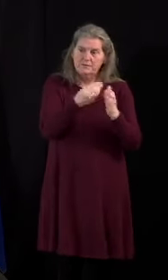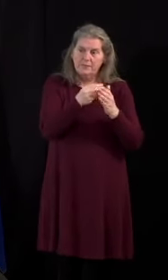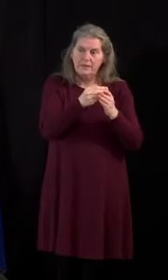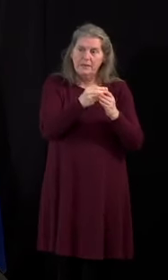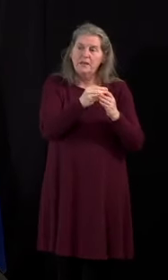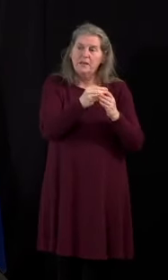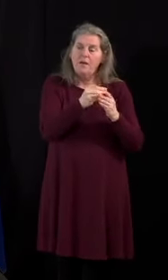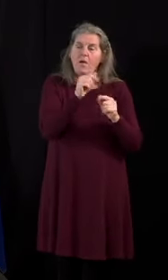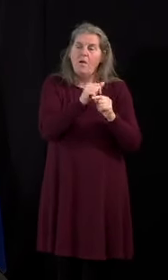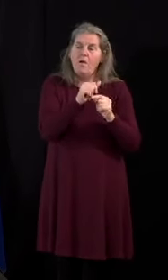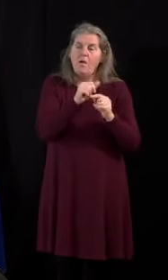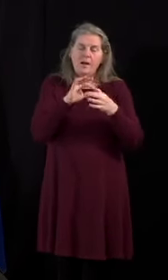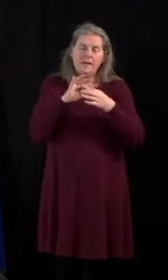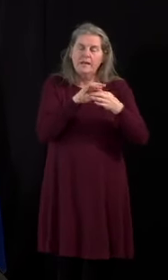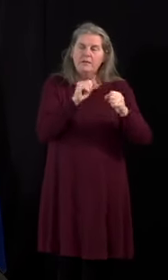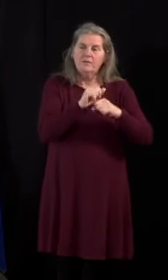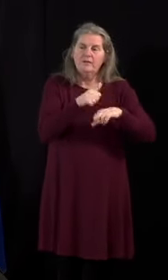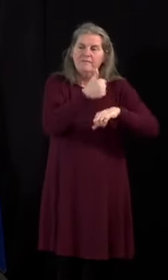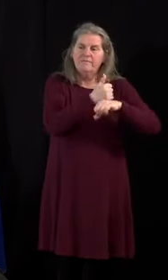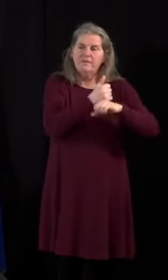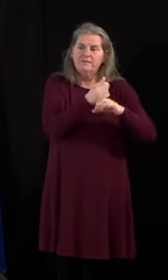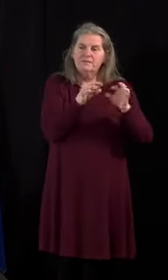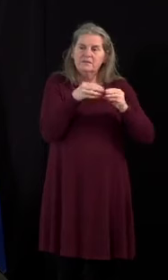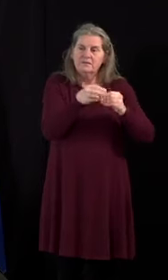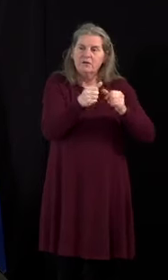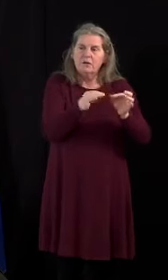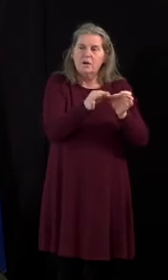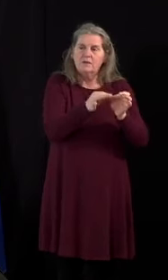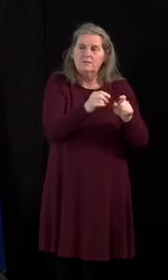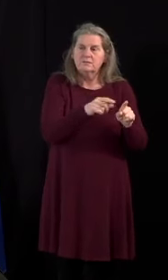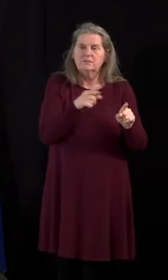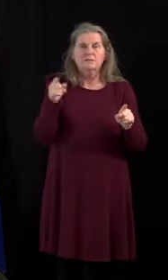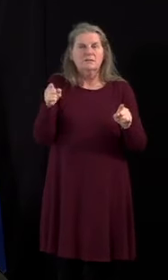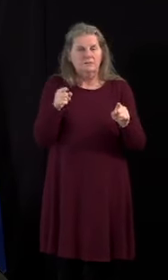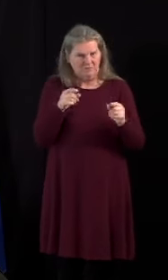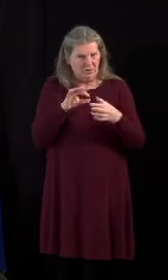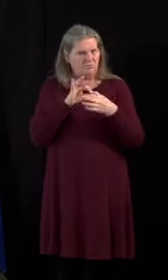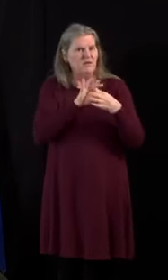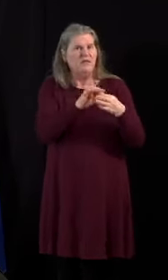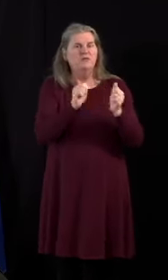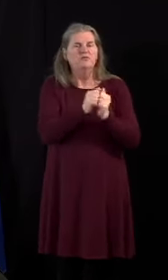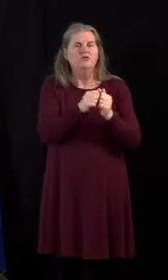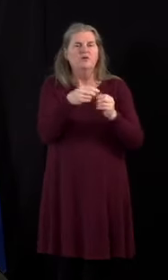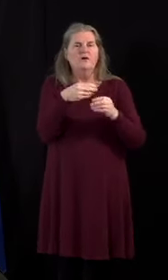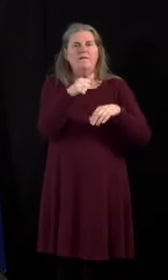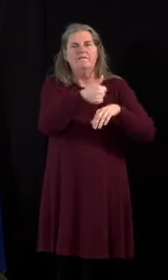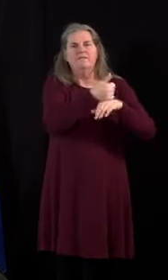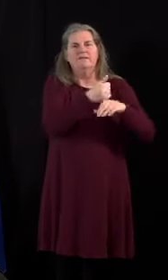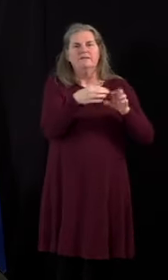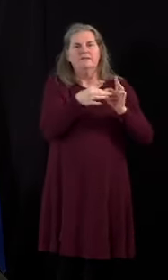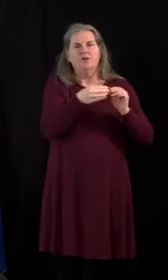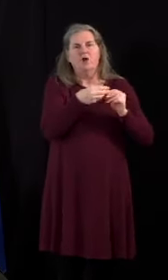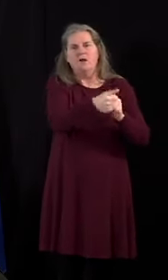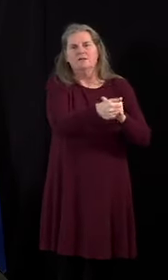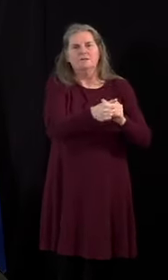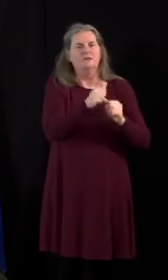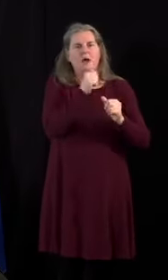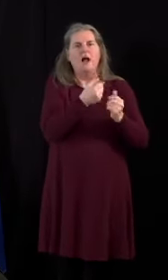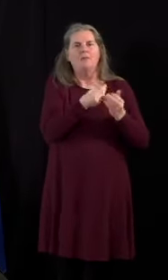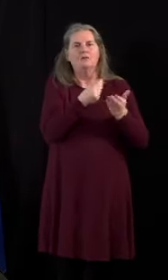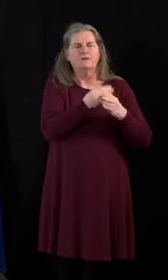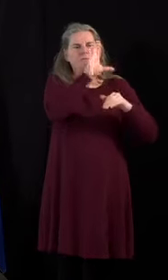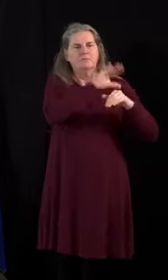the number of fixed costs that the businesses face? It's fixed cost. And do you have a follow-up,